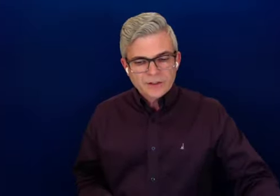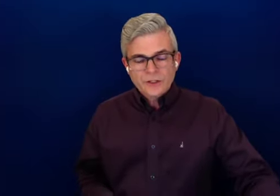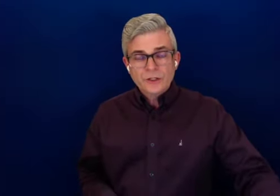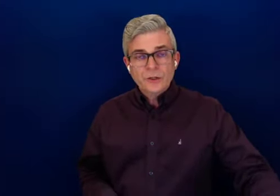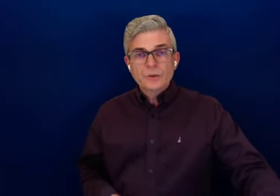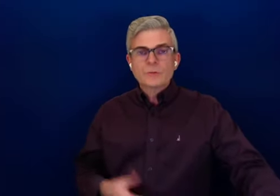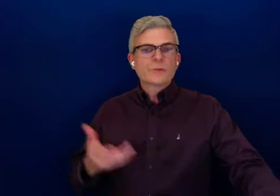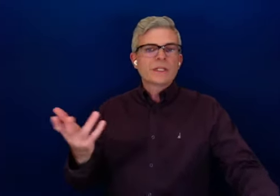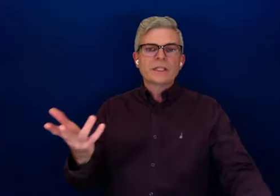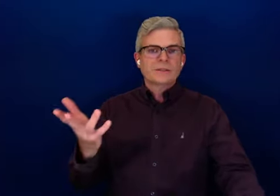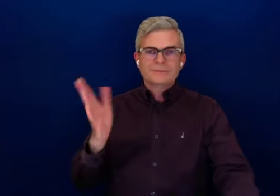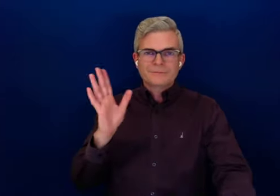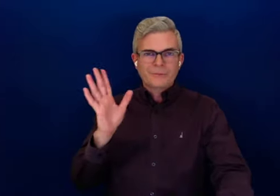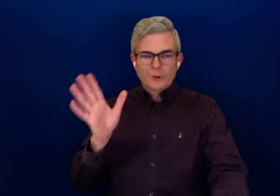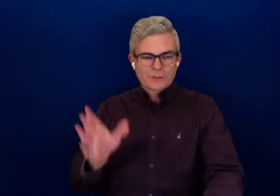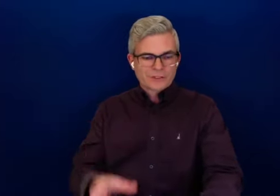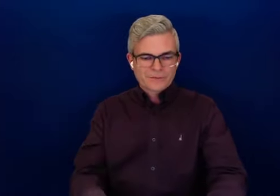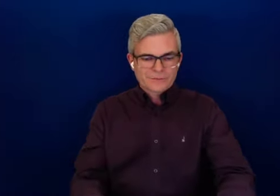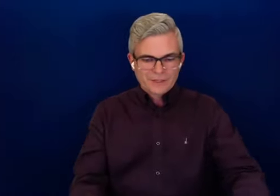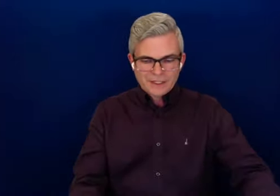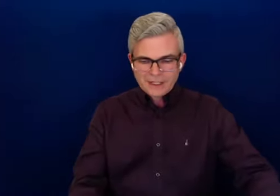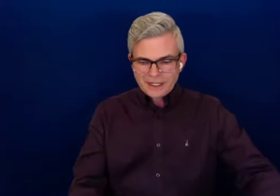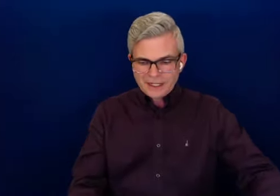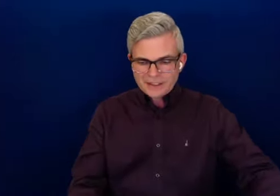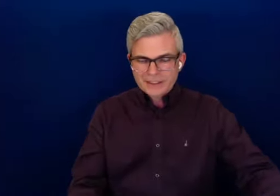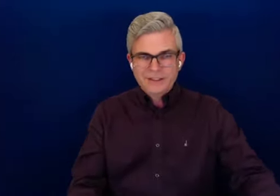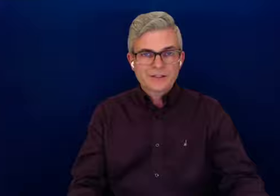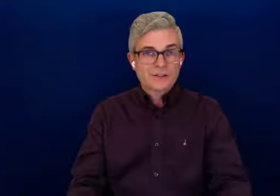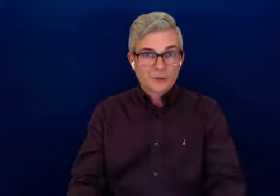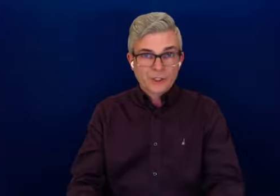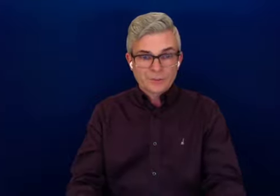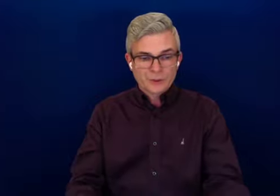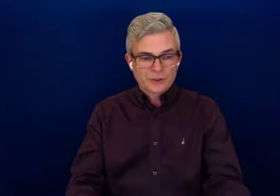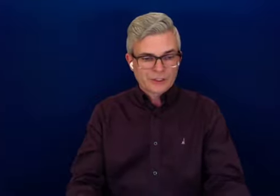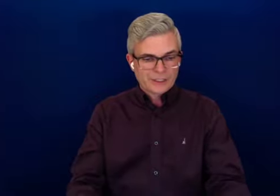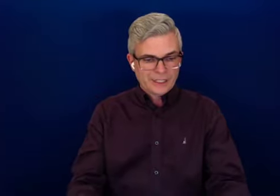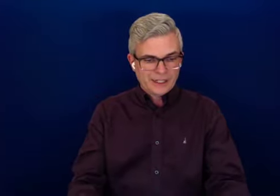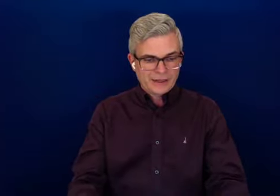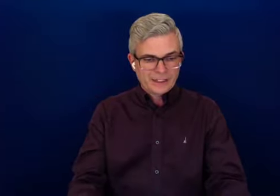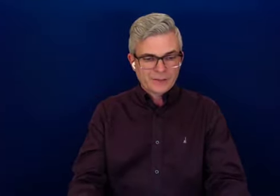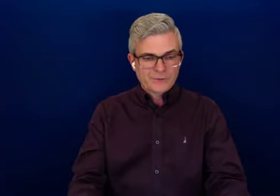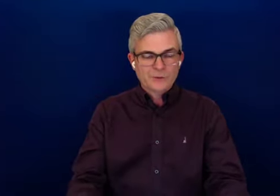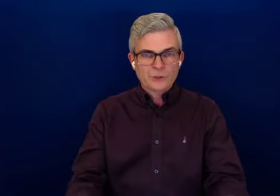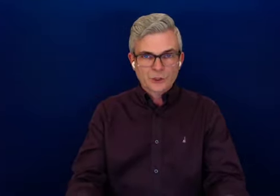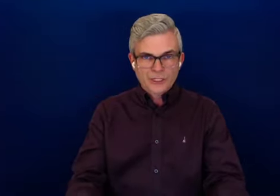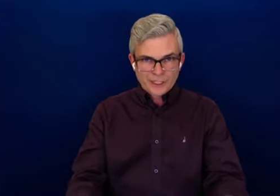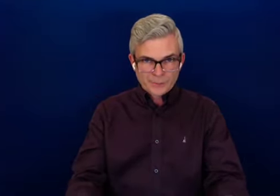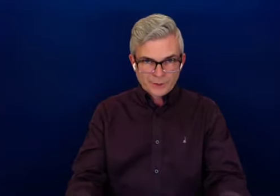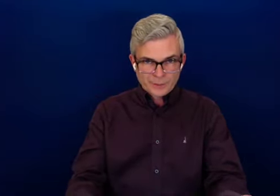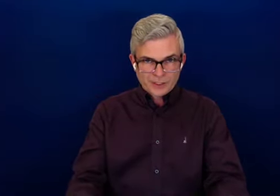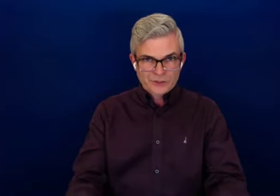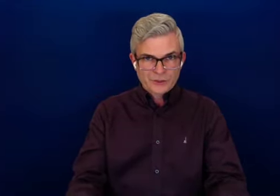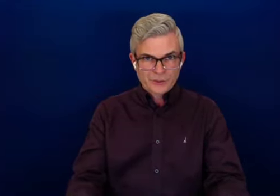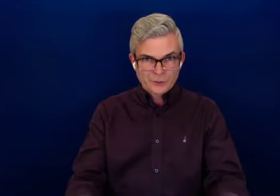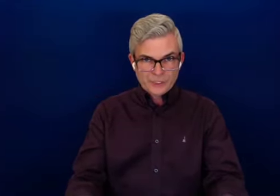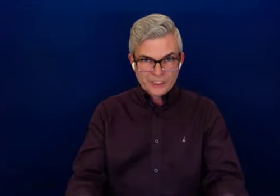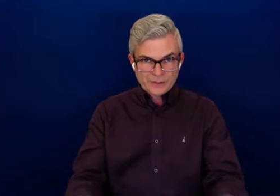and really, folks, I think this is a great book. And I think if you look at every picture and you read